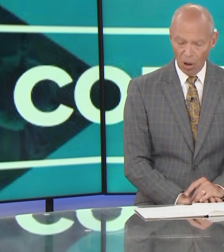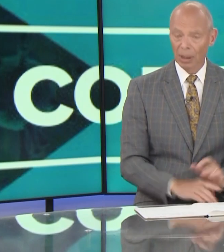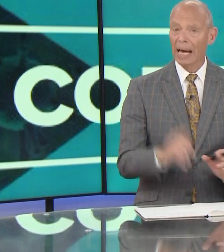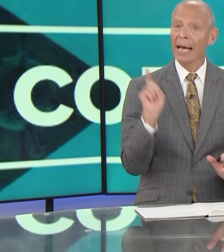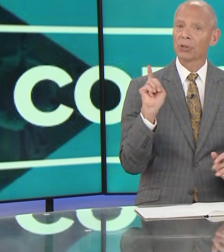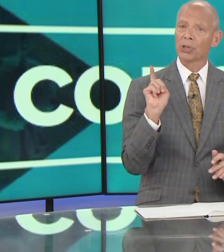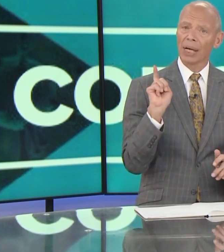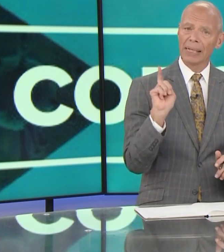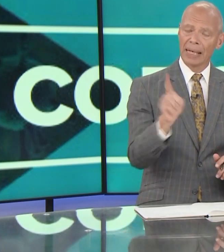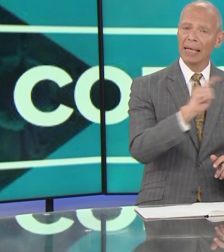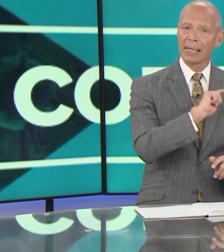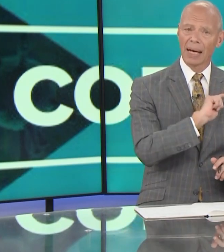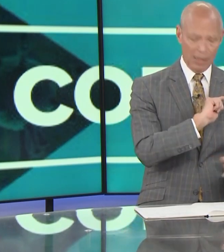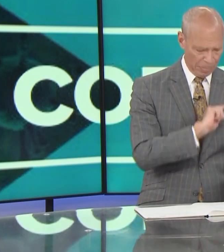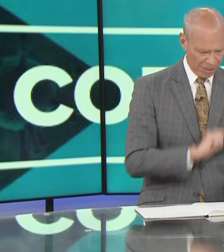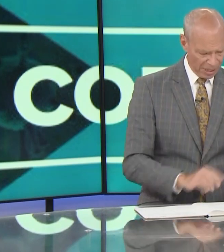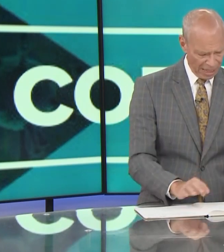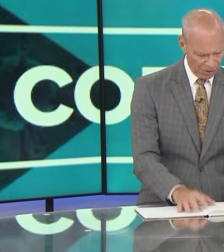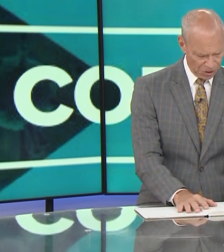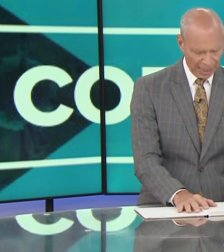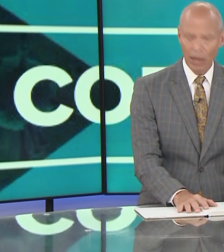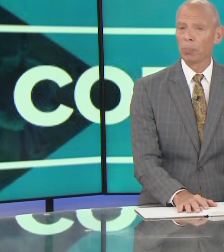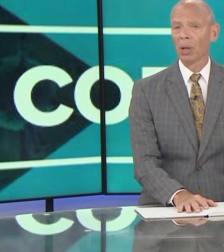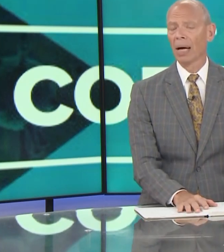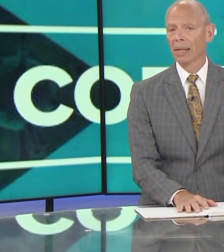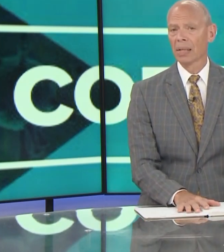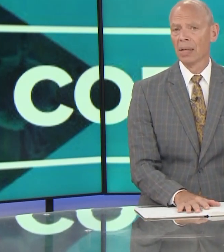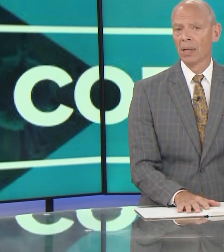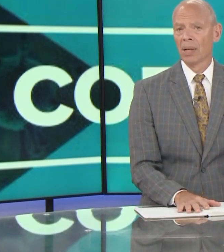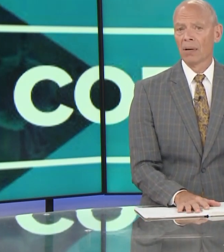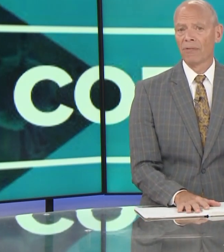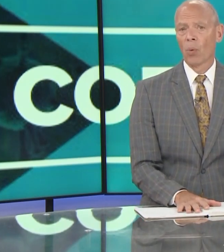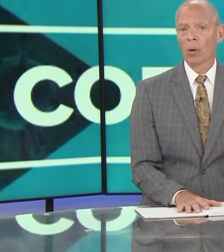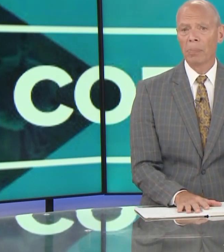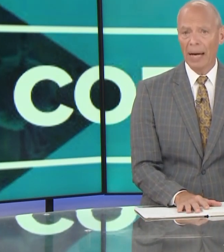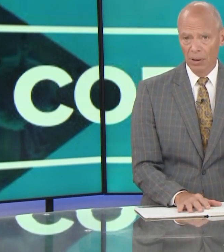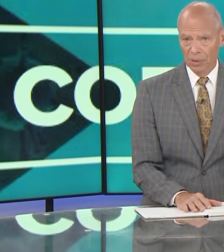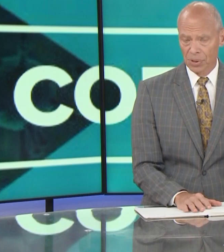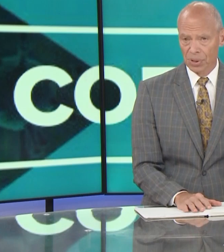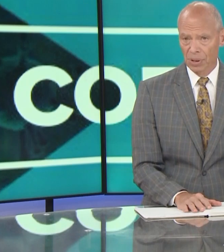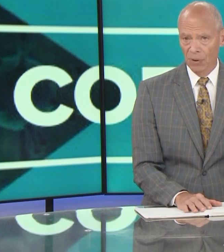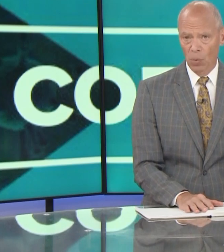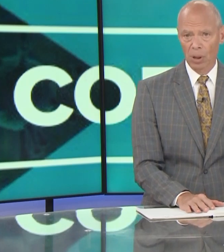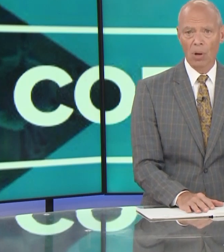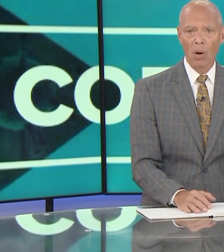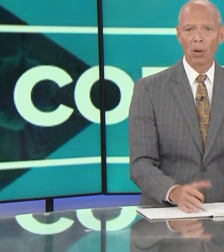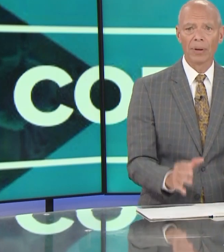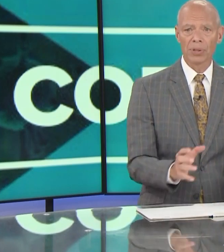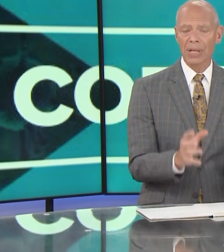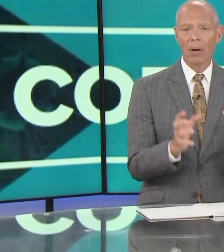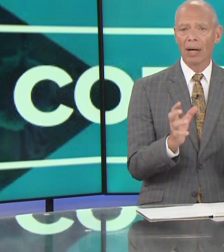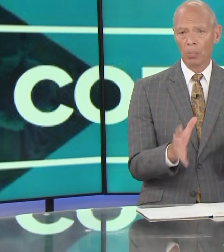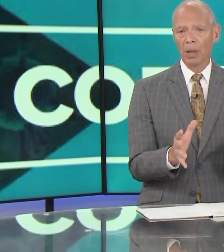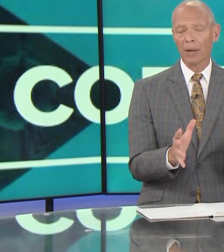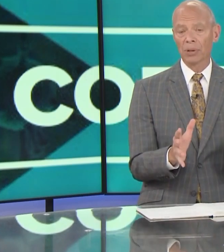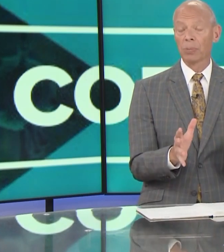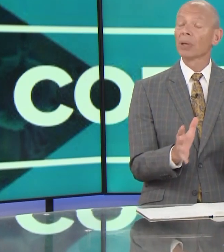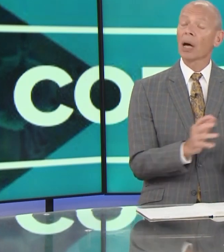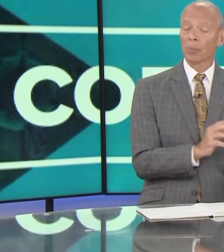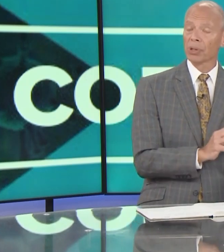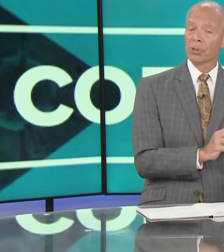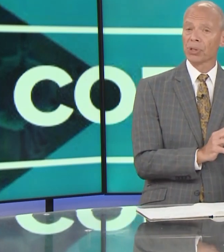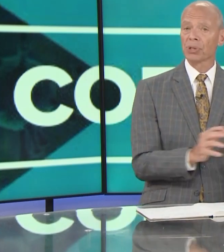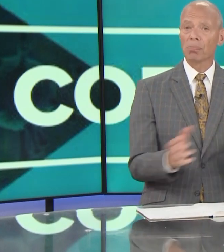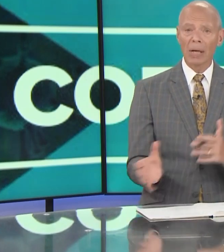National Guard. And Johnny Key got up and gave us a helpline for parents. If you want to call, there's now a helpline that's